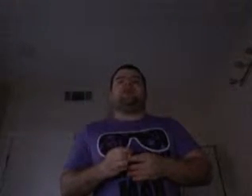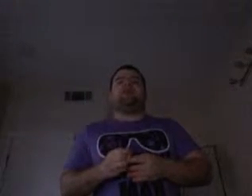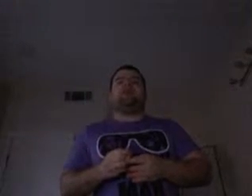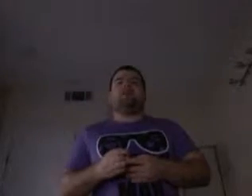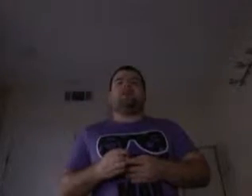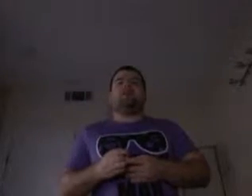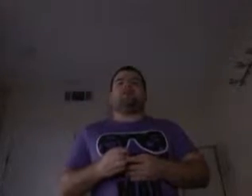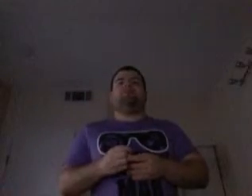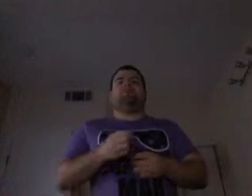understand. They talk to me.